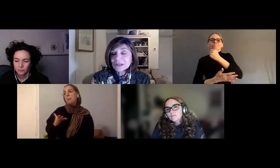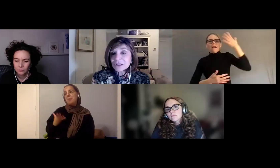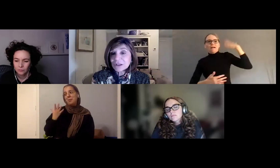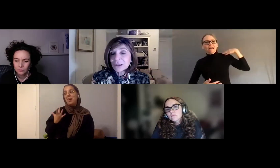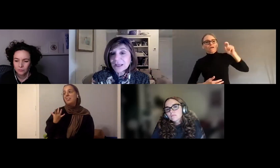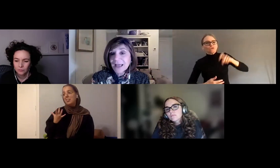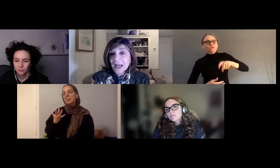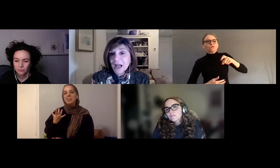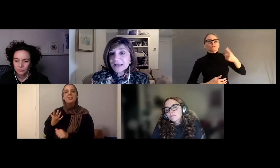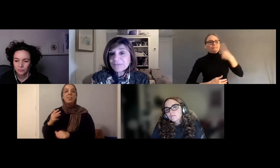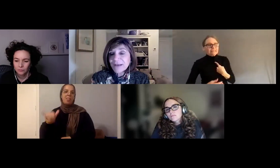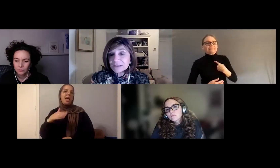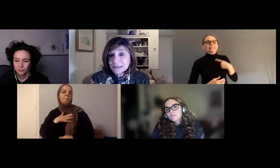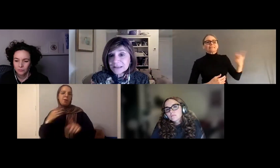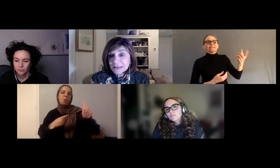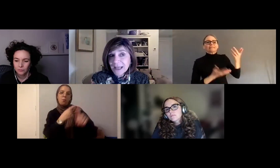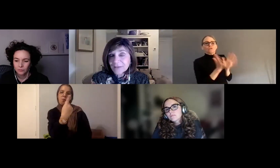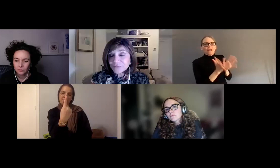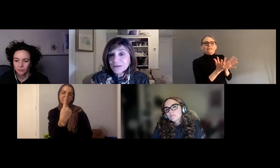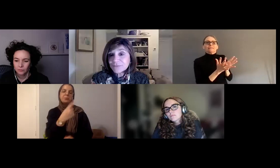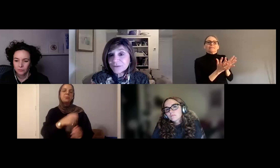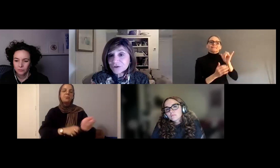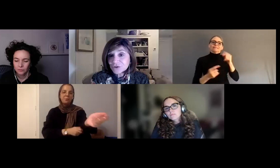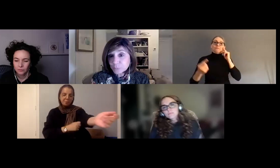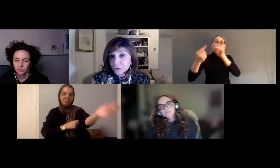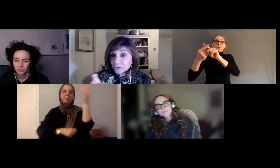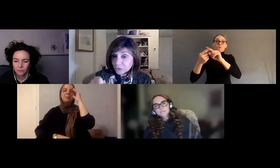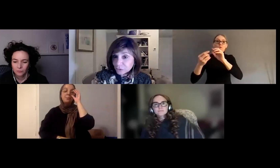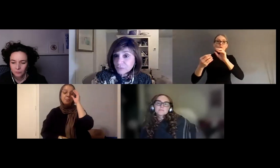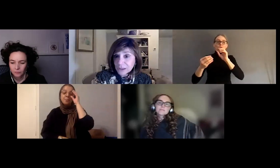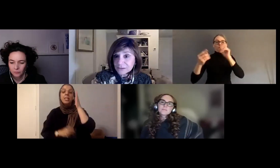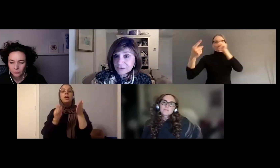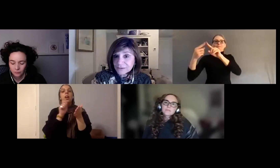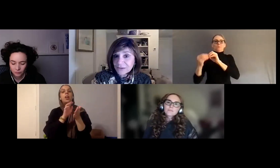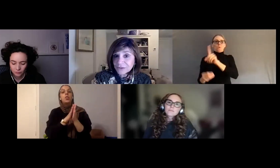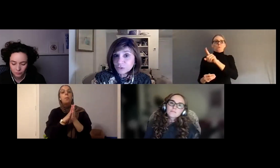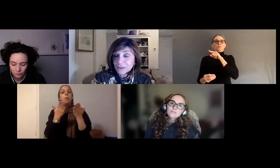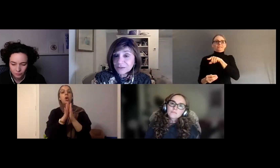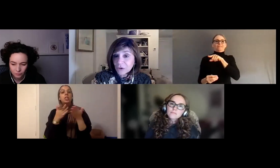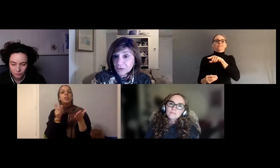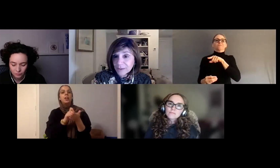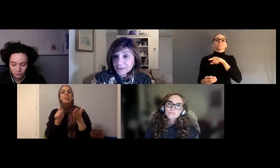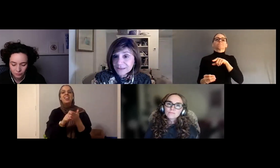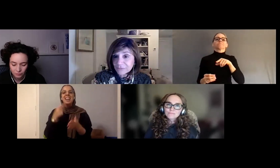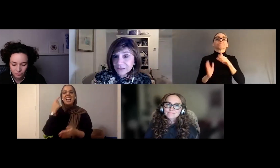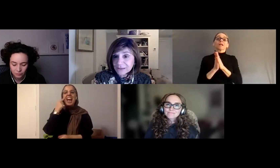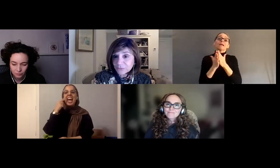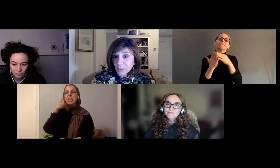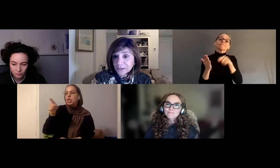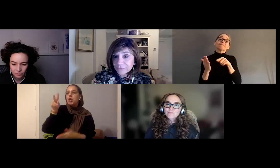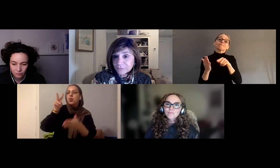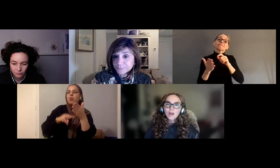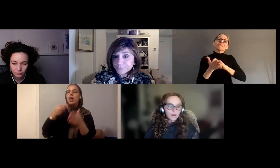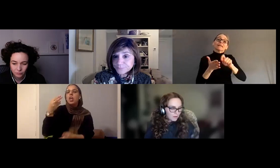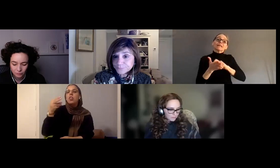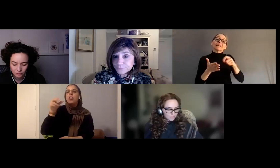And I felt after I finished the book that you read, because I think you read the hardback, is that right? It has a